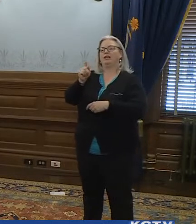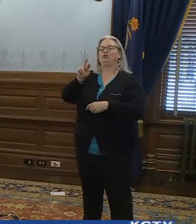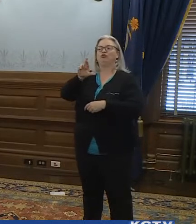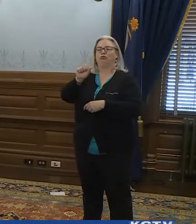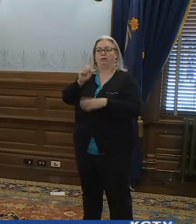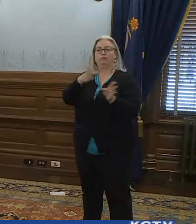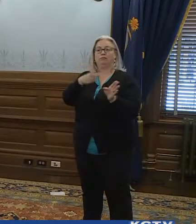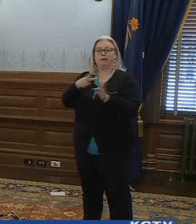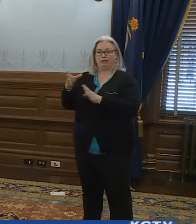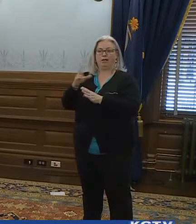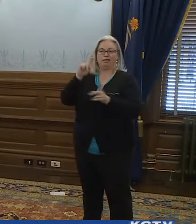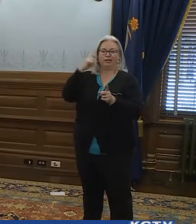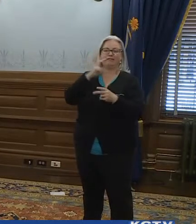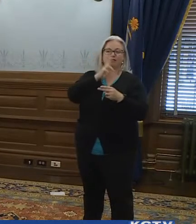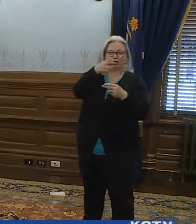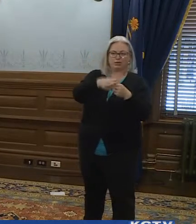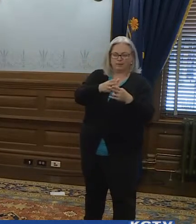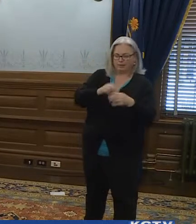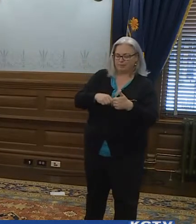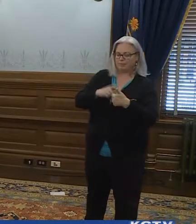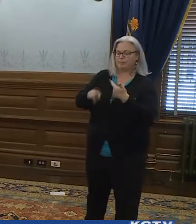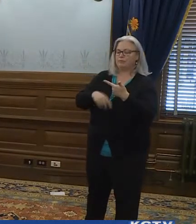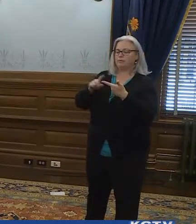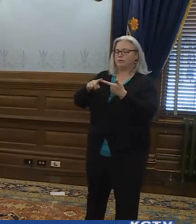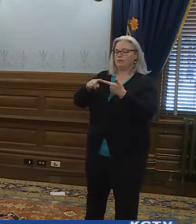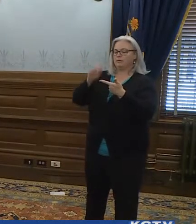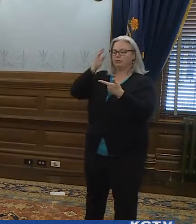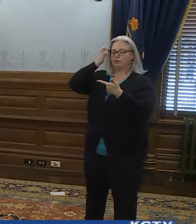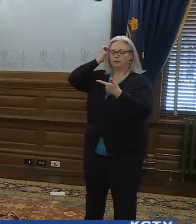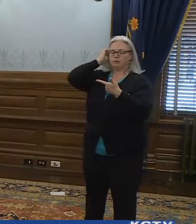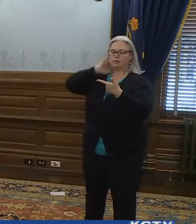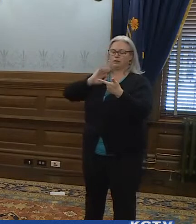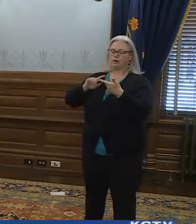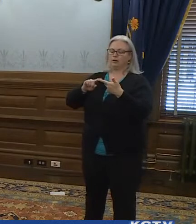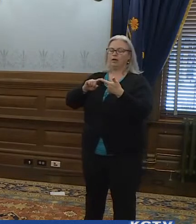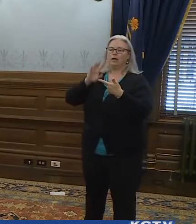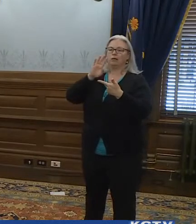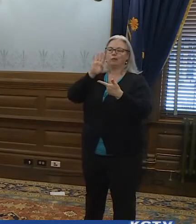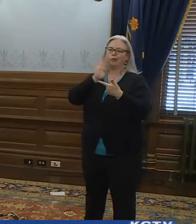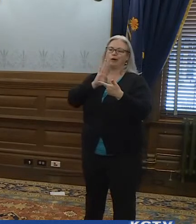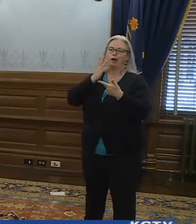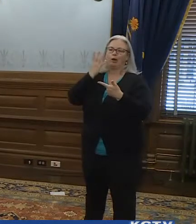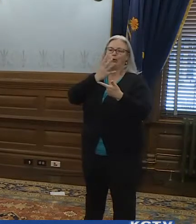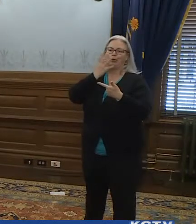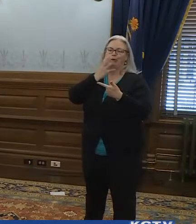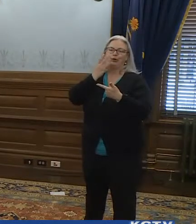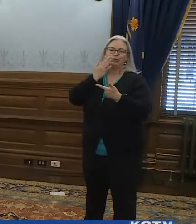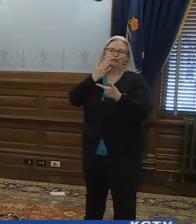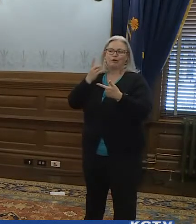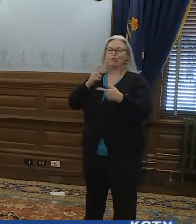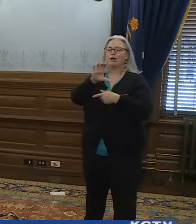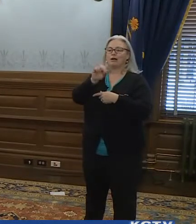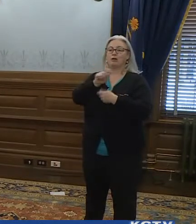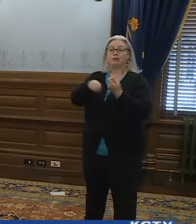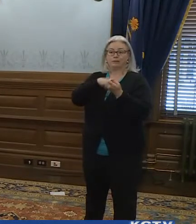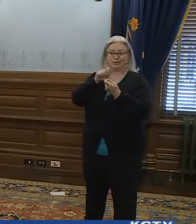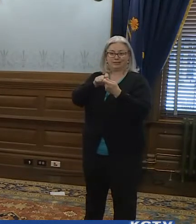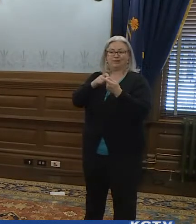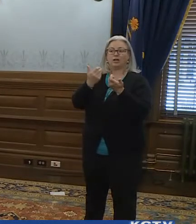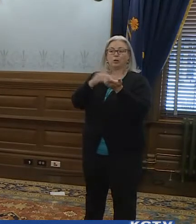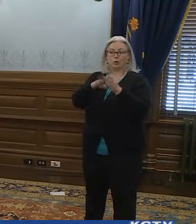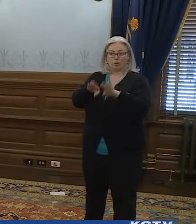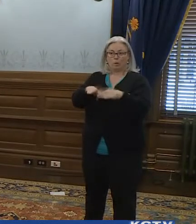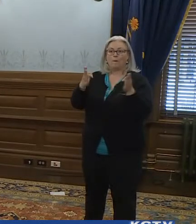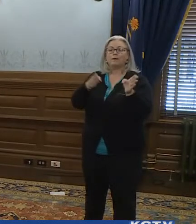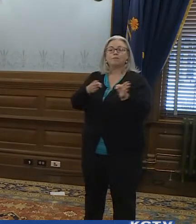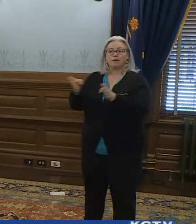that the governor talked about. The brownish colors here, county-specific reopen